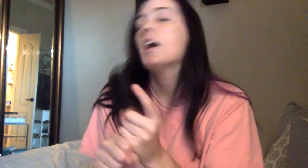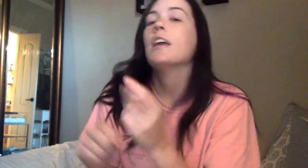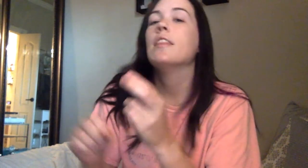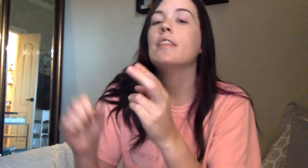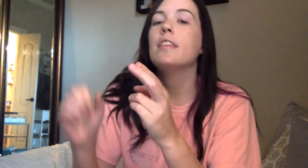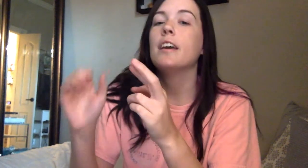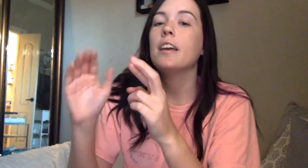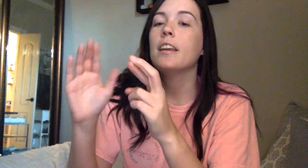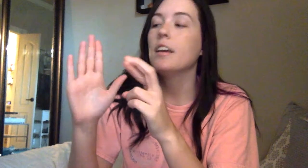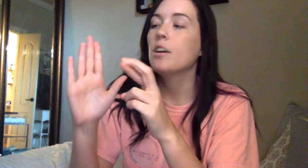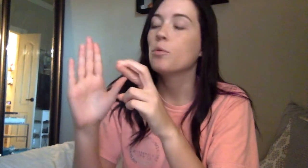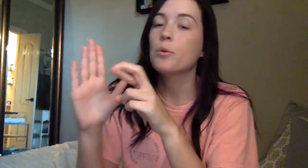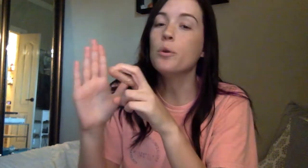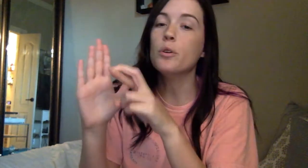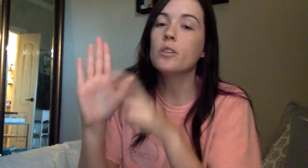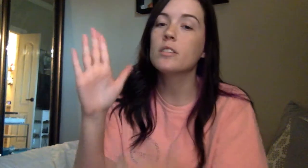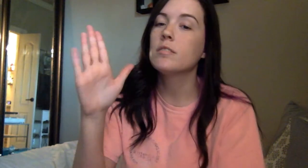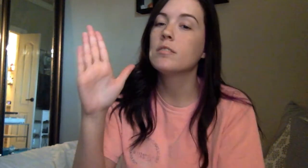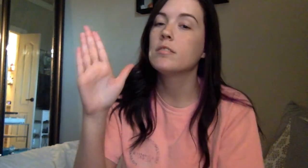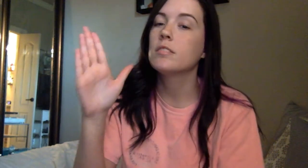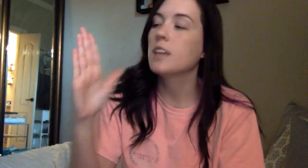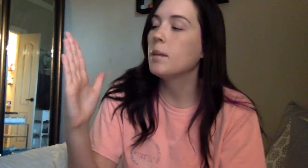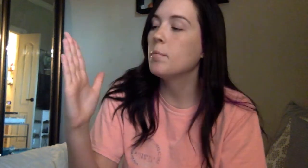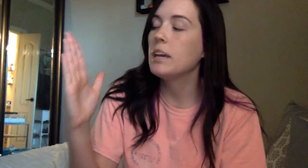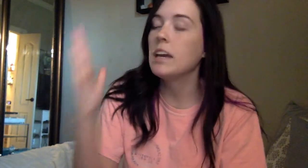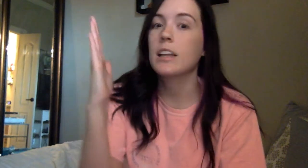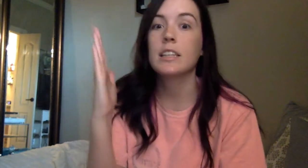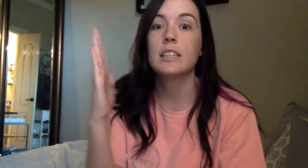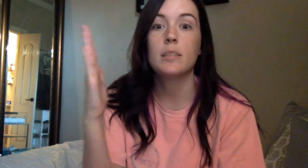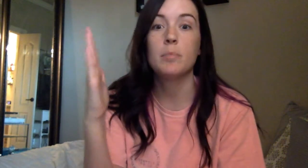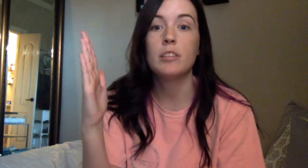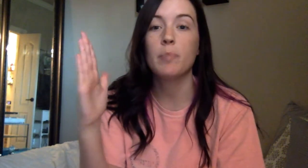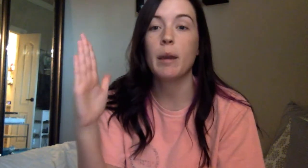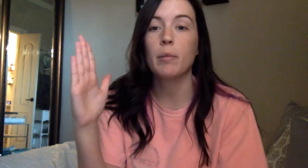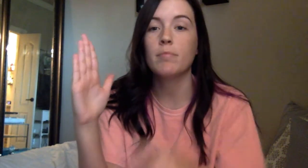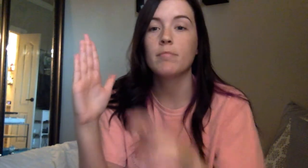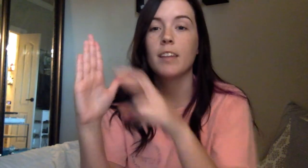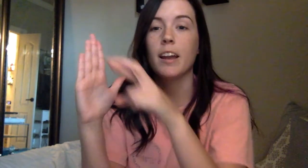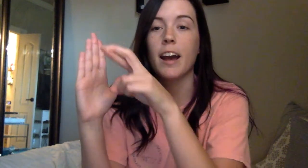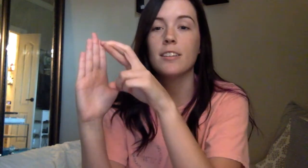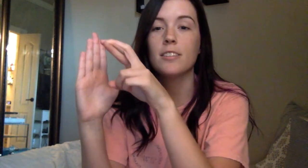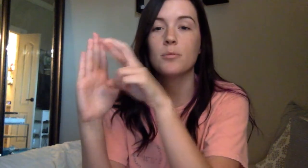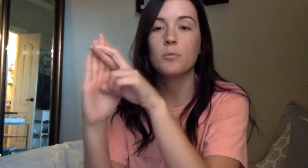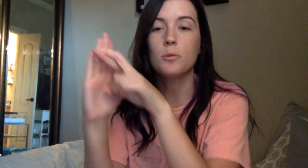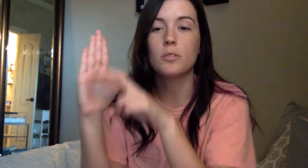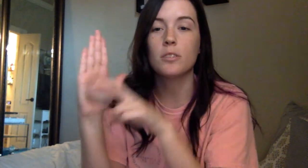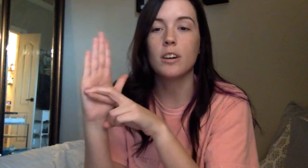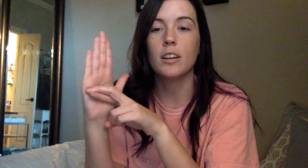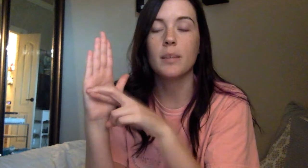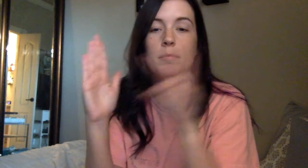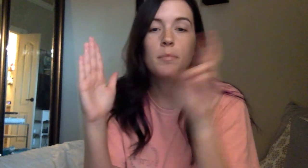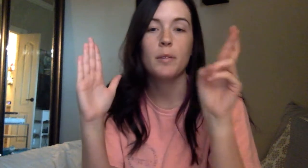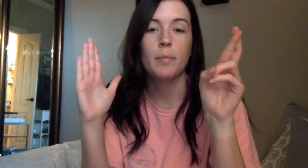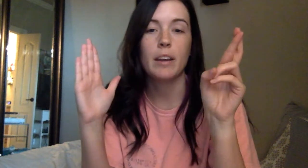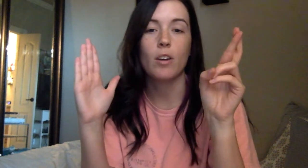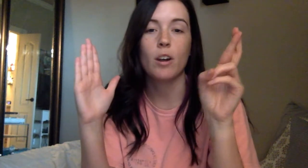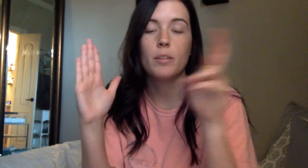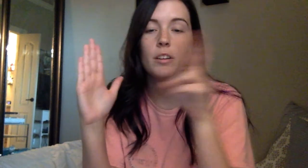And then rules is going to be, I think this is a piece of paper that has rules on them. Make an R with the other